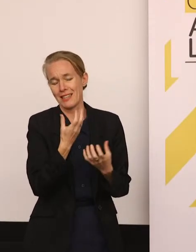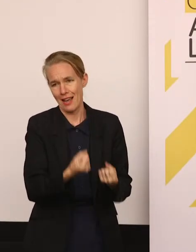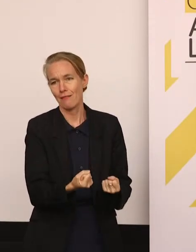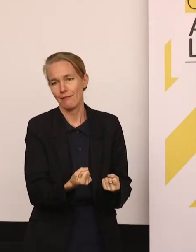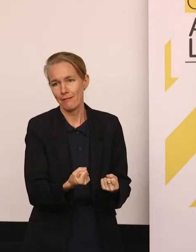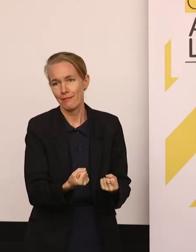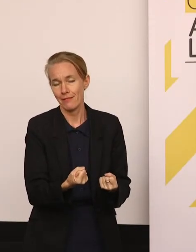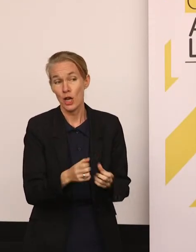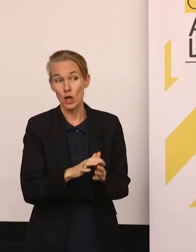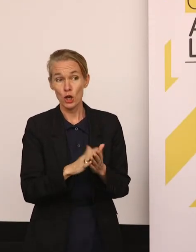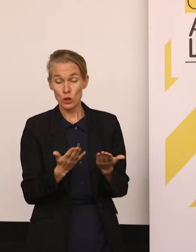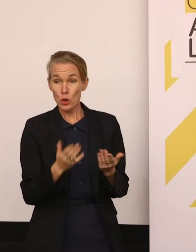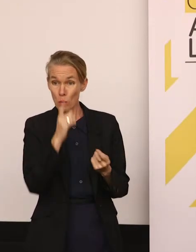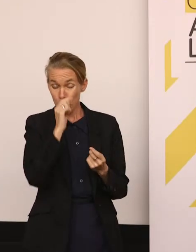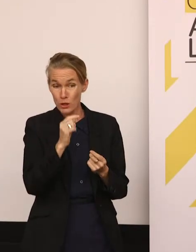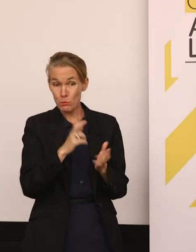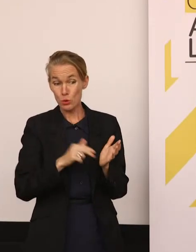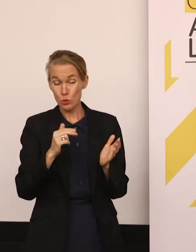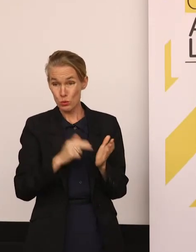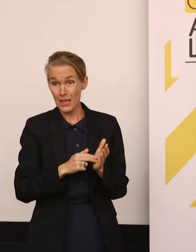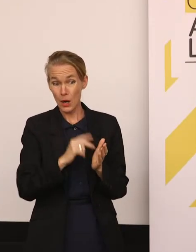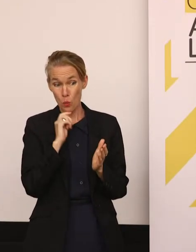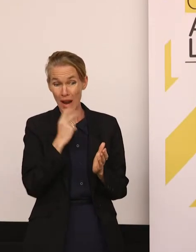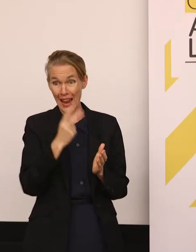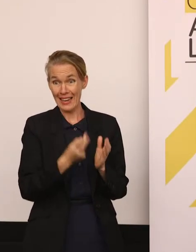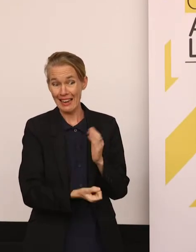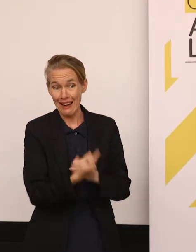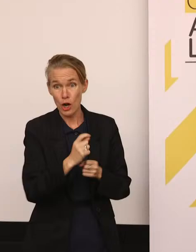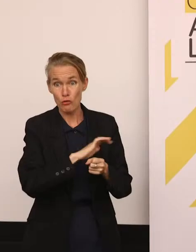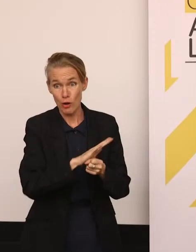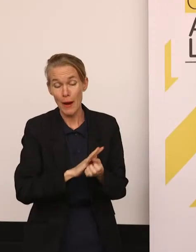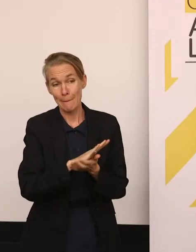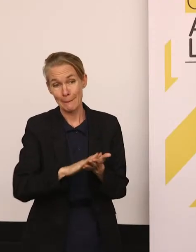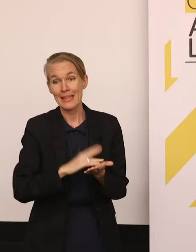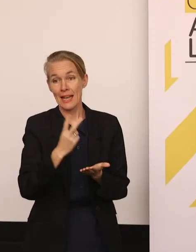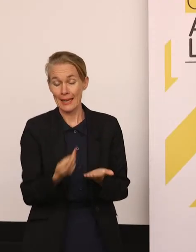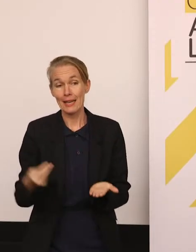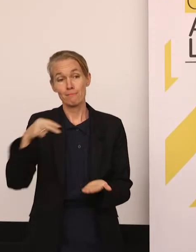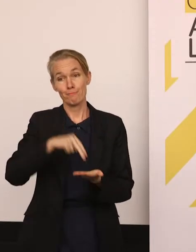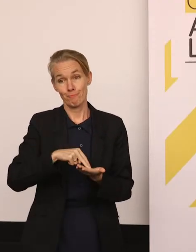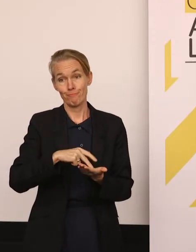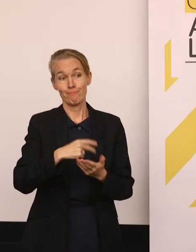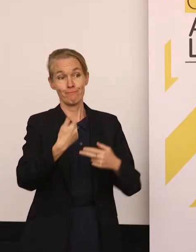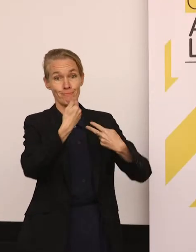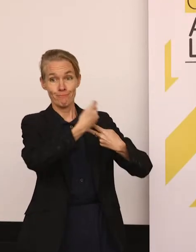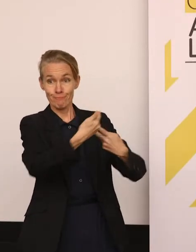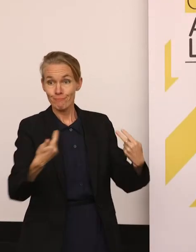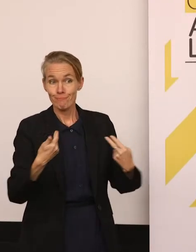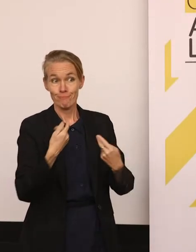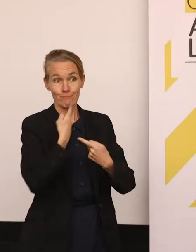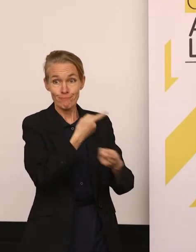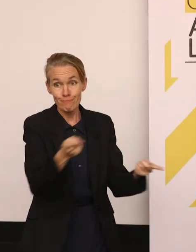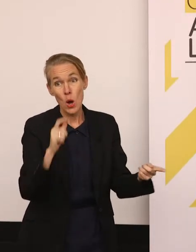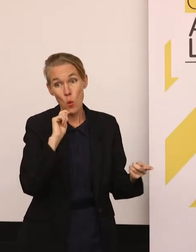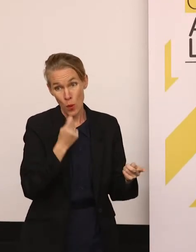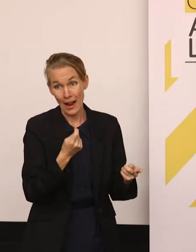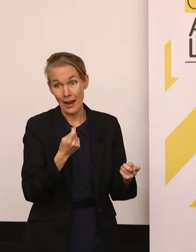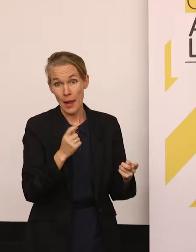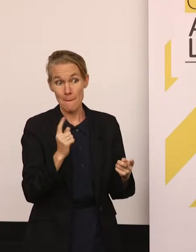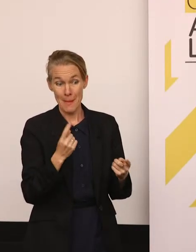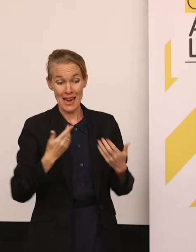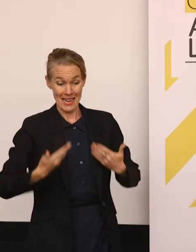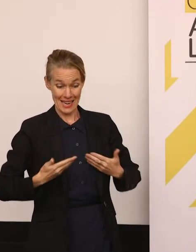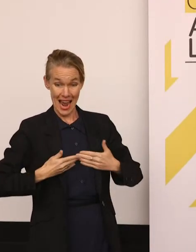be that we get cases and we need to restart briefings. But for the time being, I